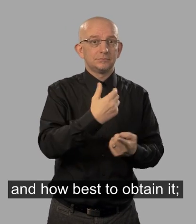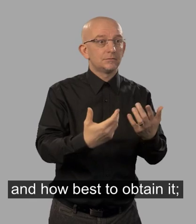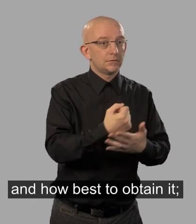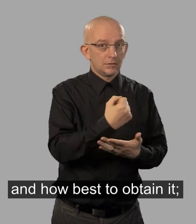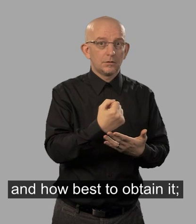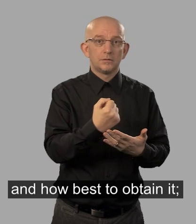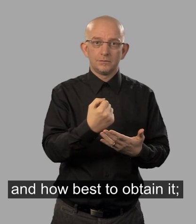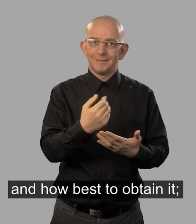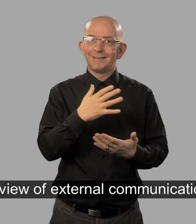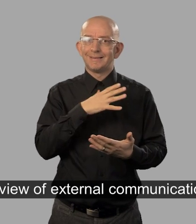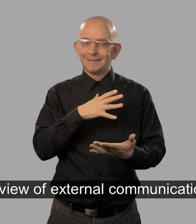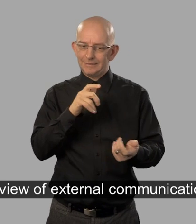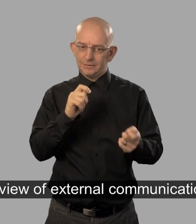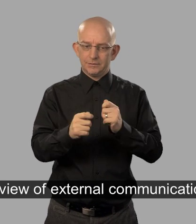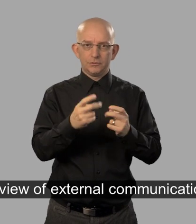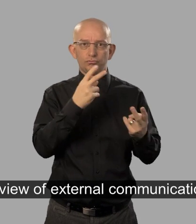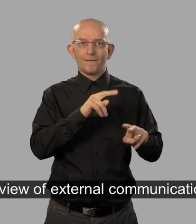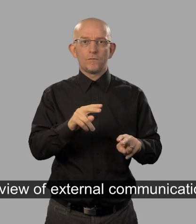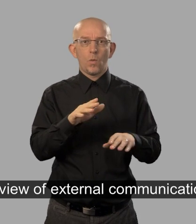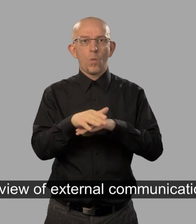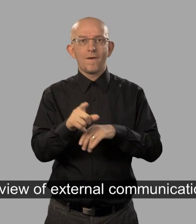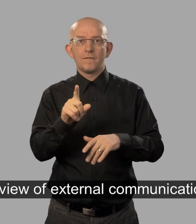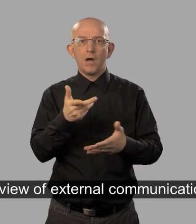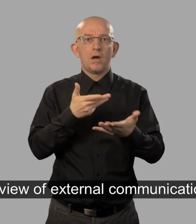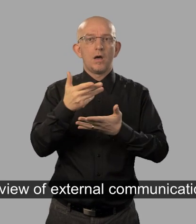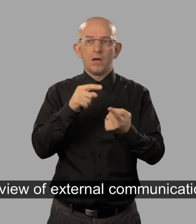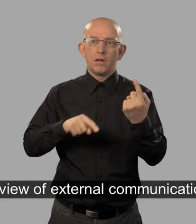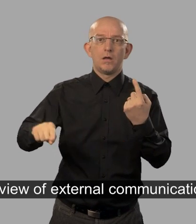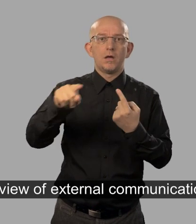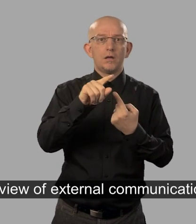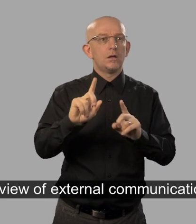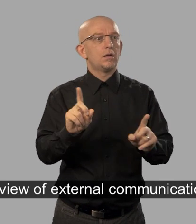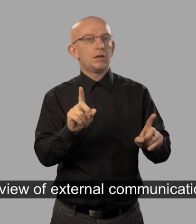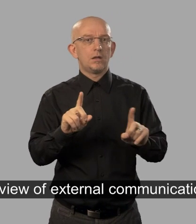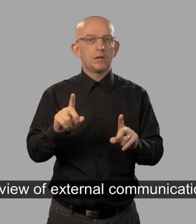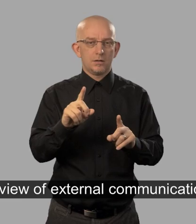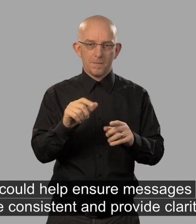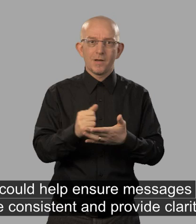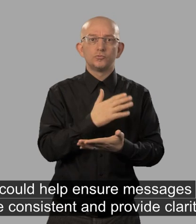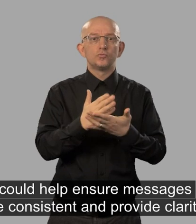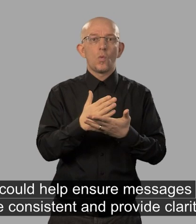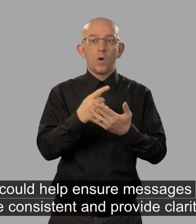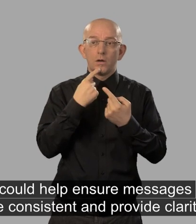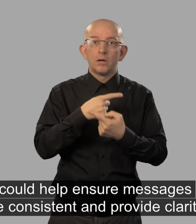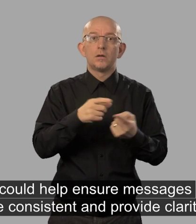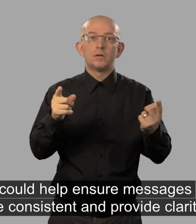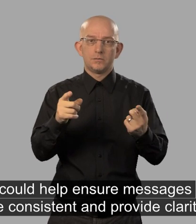it. A review of external communications could help ensure messages are consistent